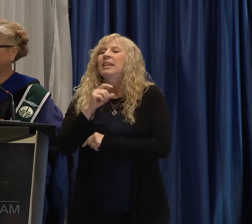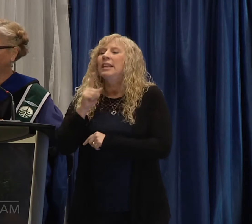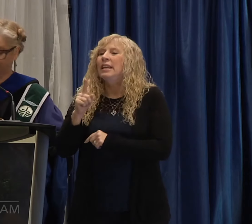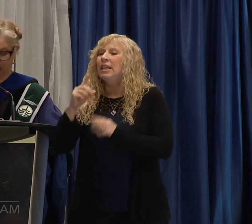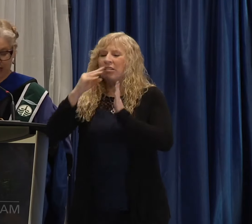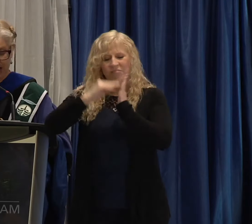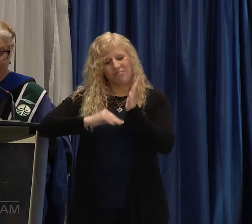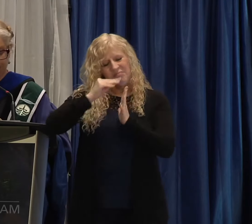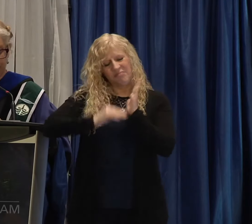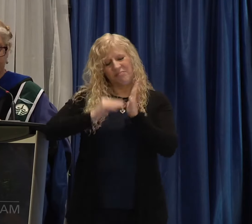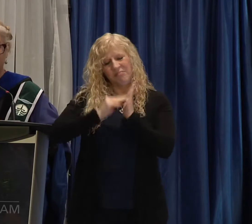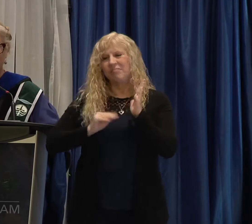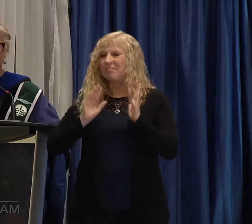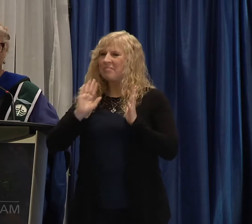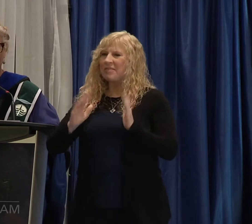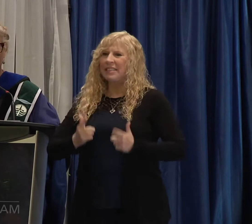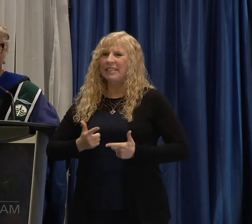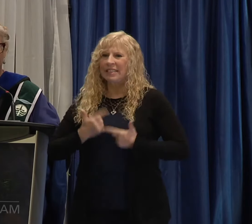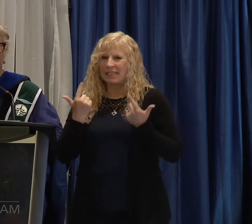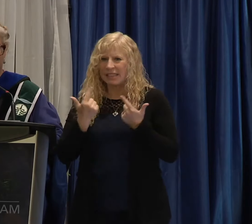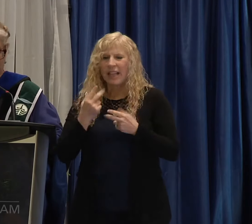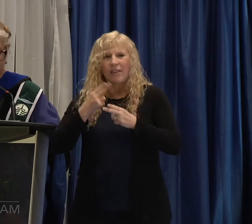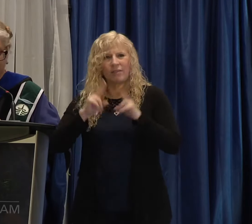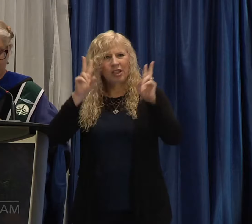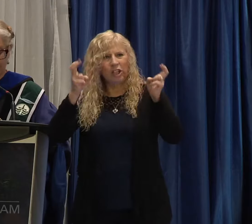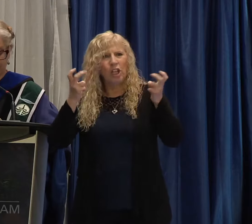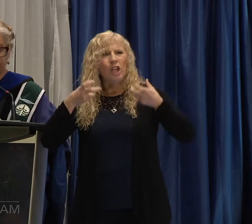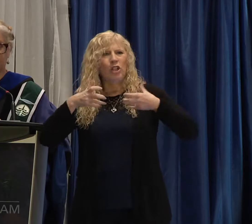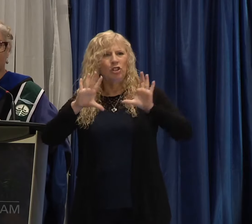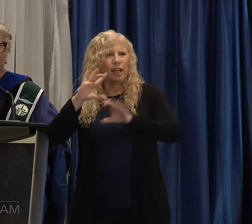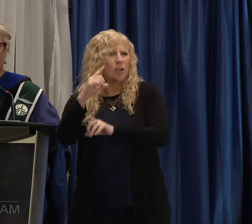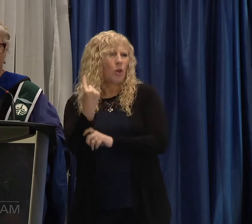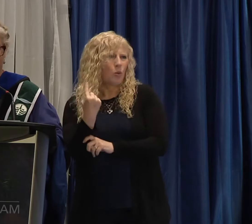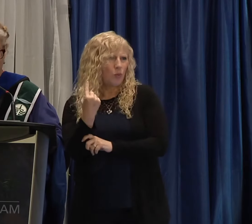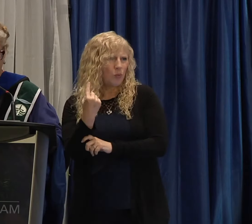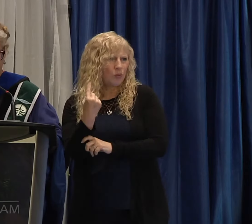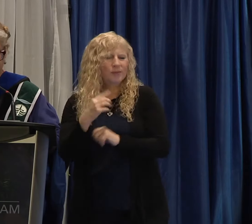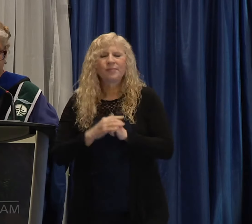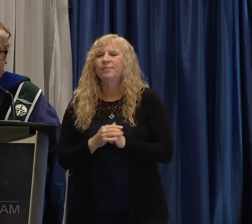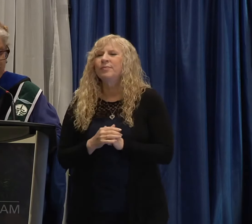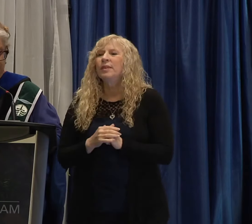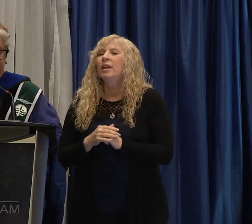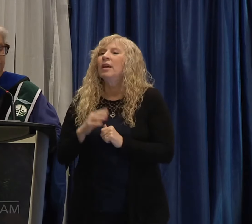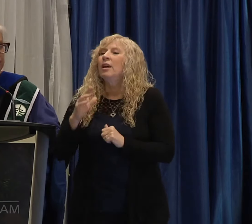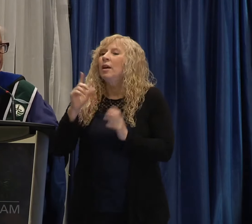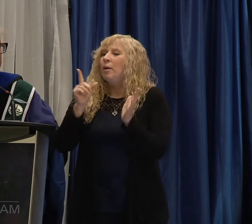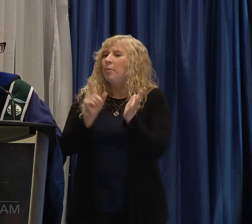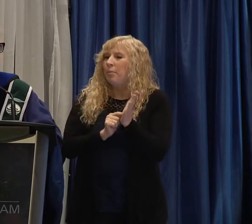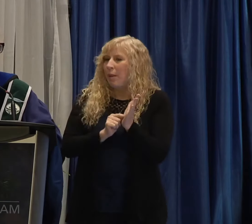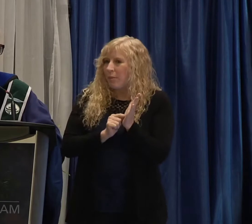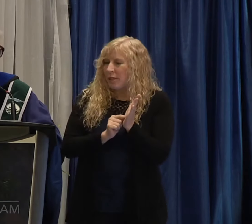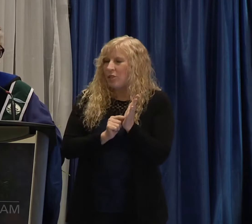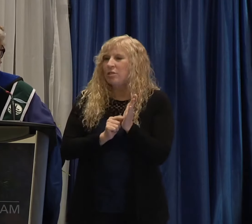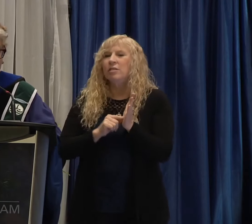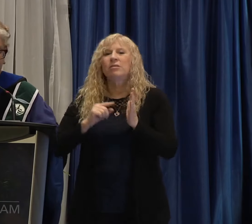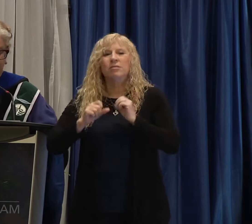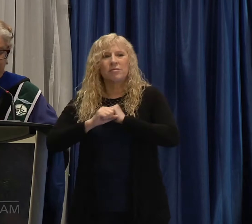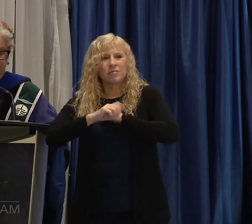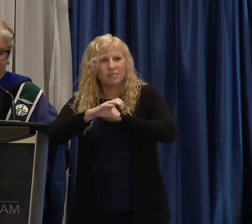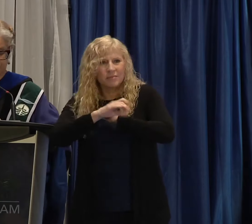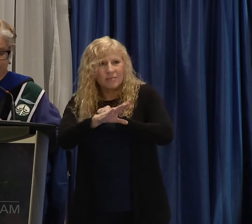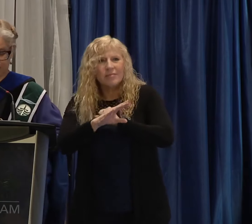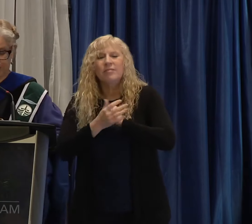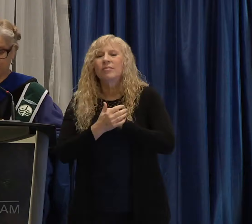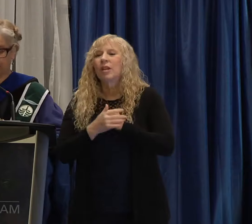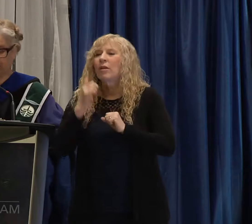of his remarkable life entitled By Chance Alone, published by HarperCollins to a critical acclaim and shortlisted for